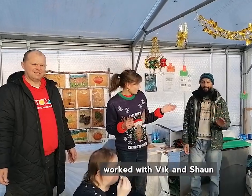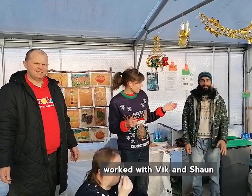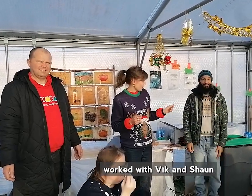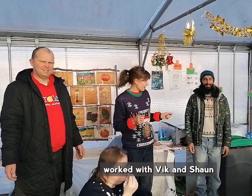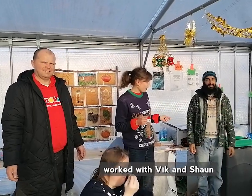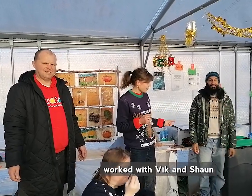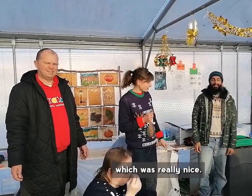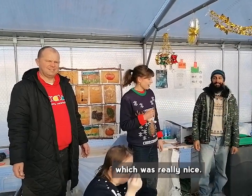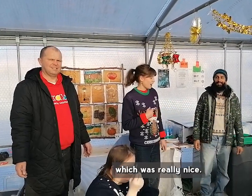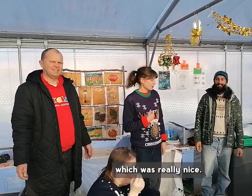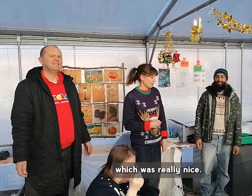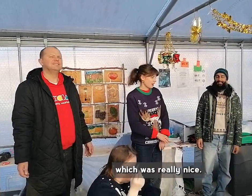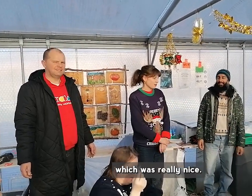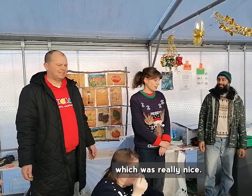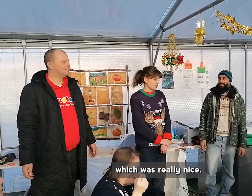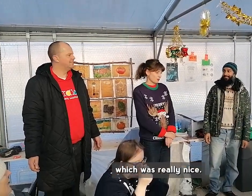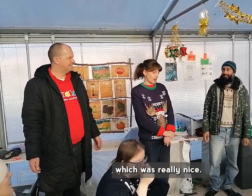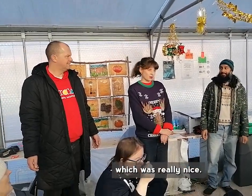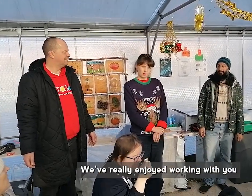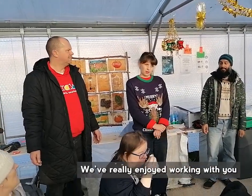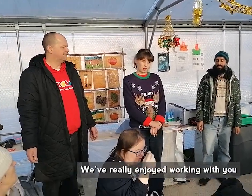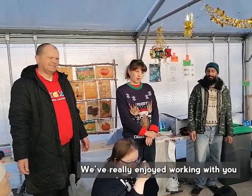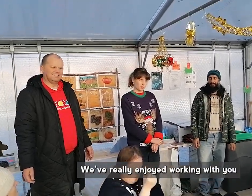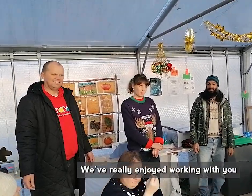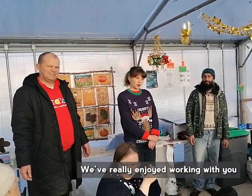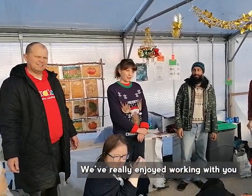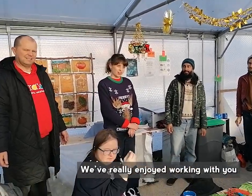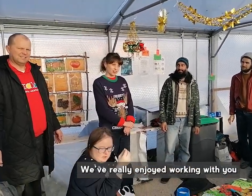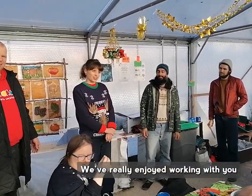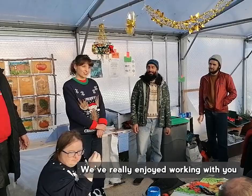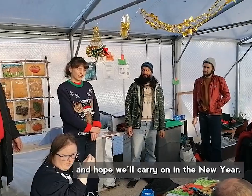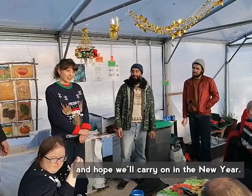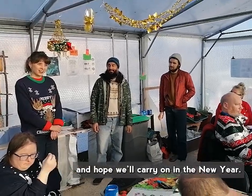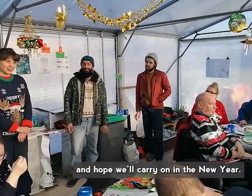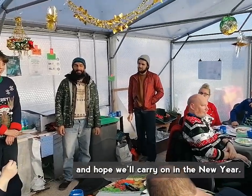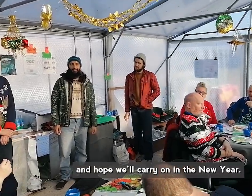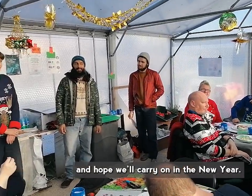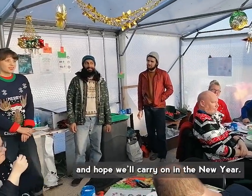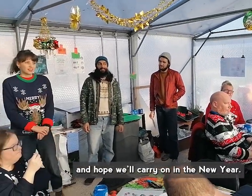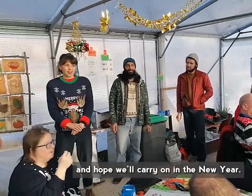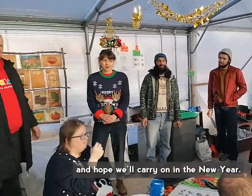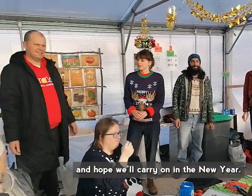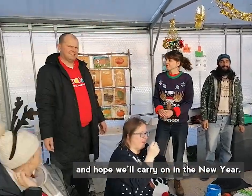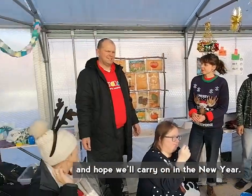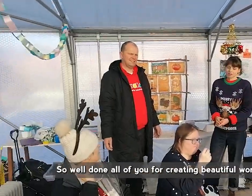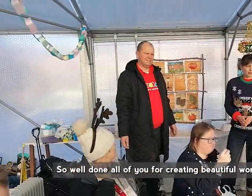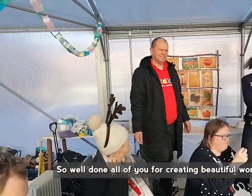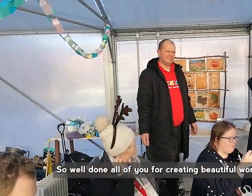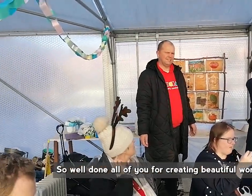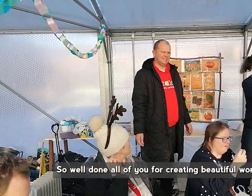It's really nice. So yeah, we've really enjoyed working with you, and hope we'll carry on in the new year. Yeah, definitely. Thank you. So well done all of